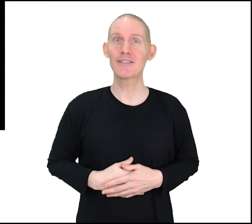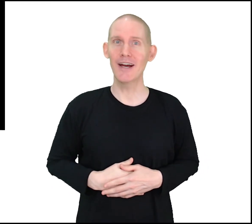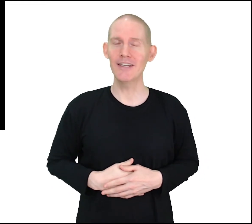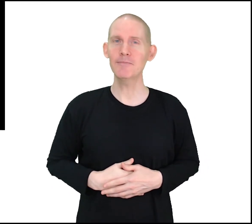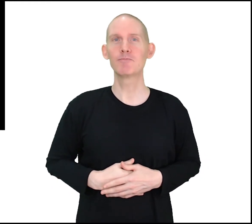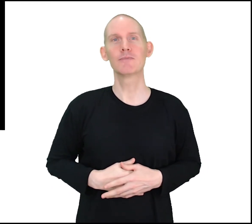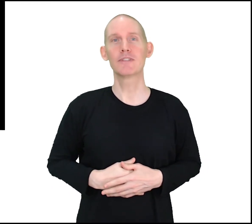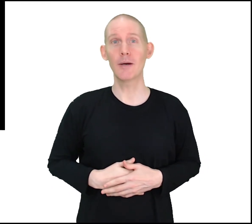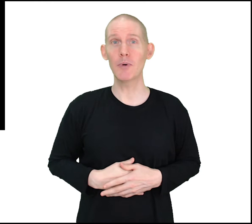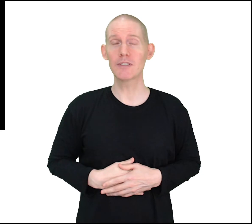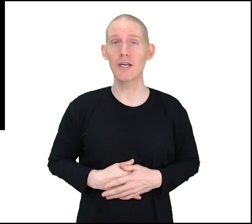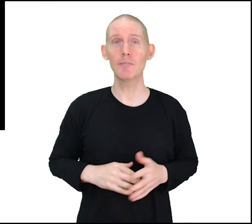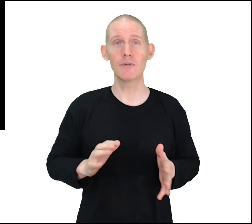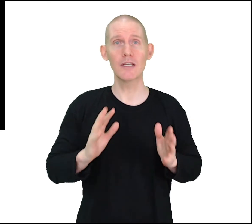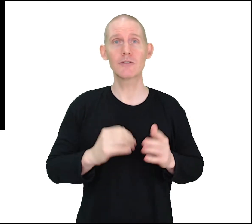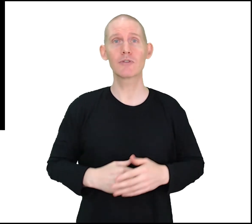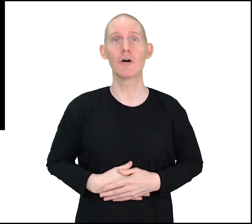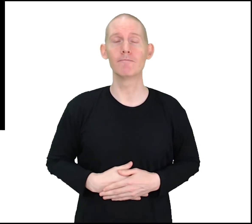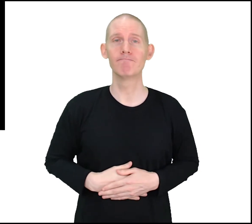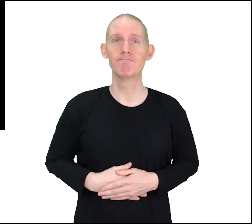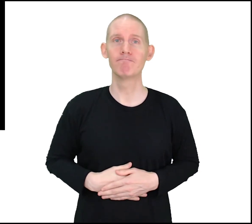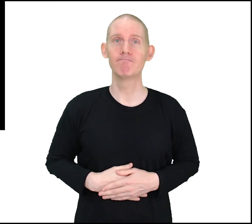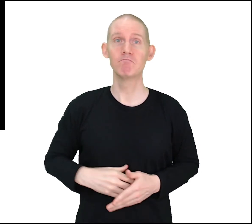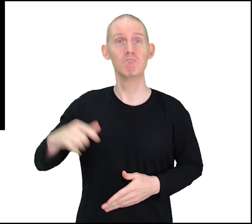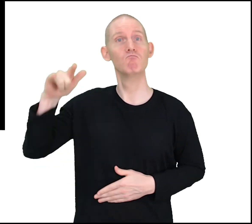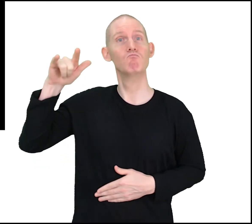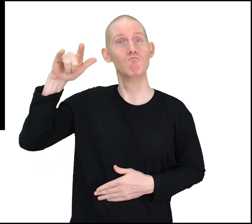it step by step, nice and slow.